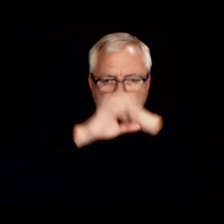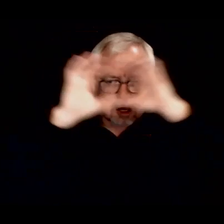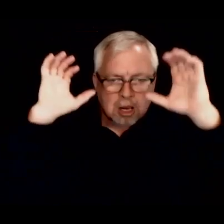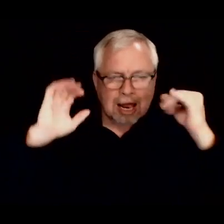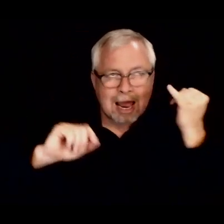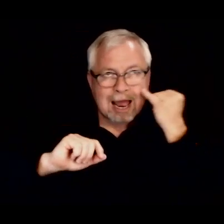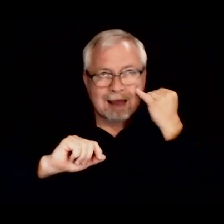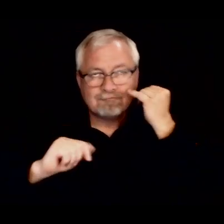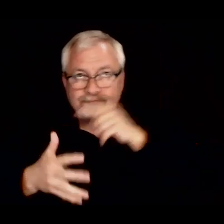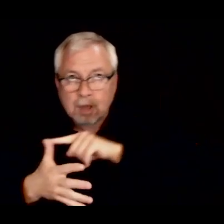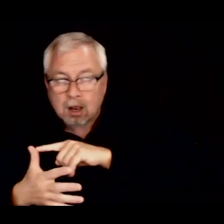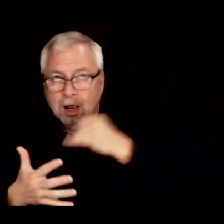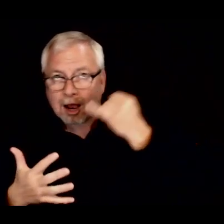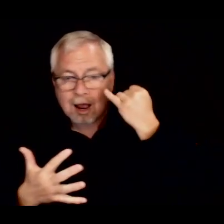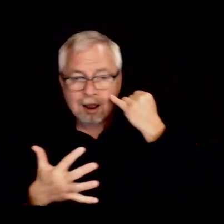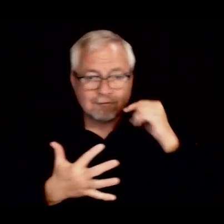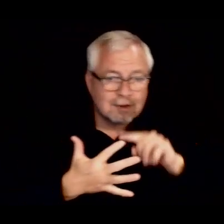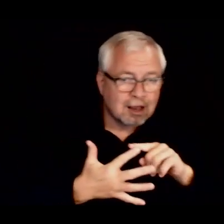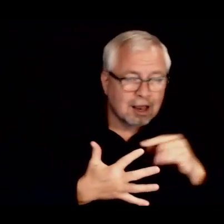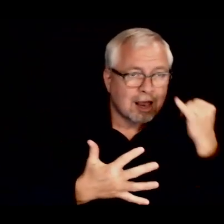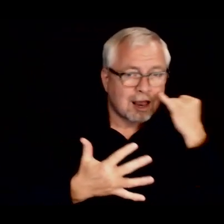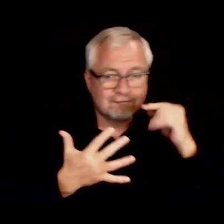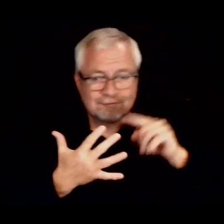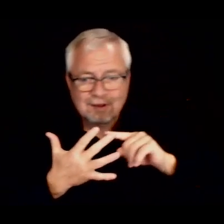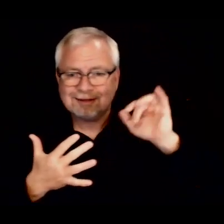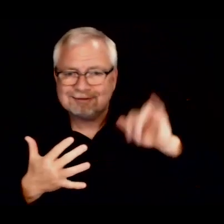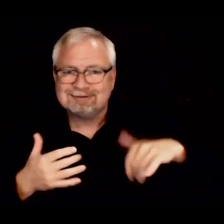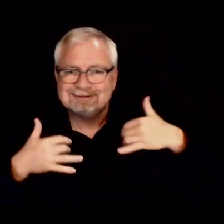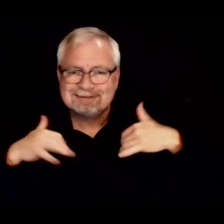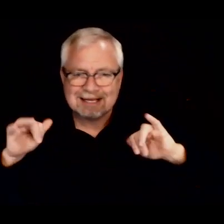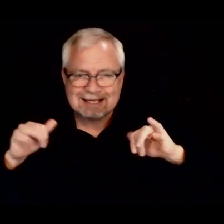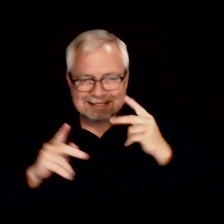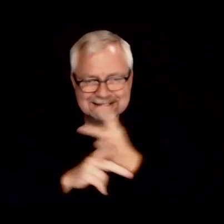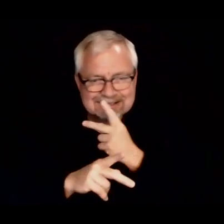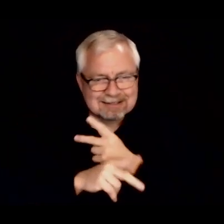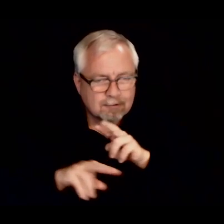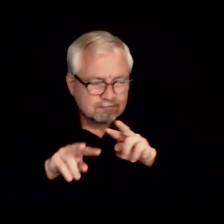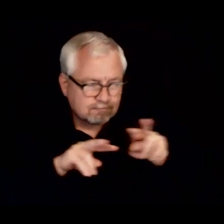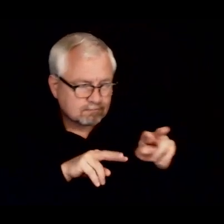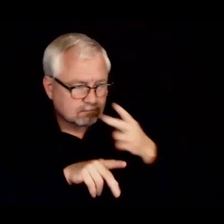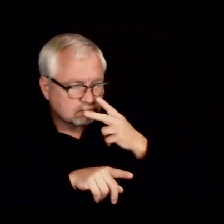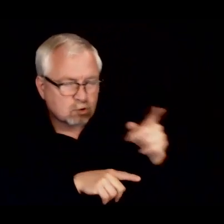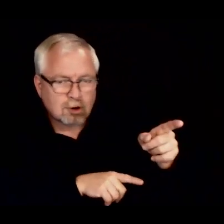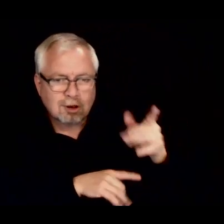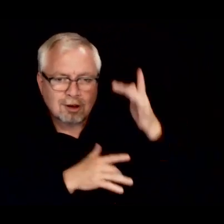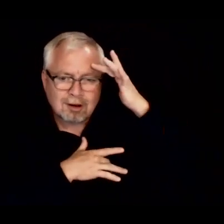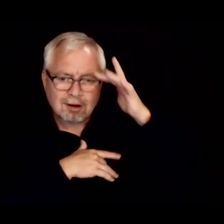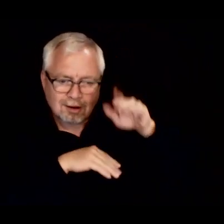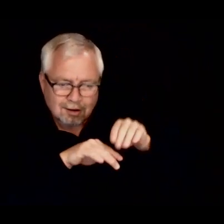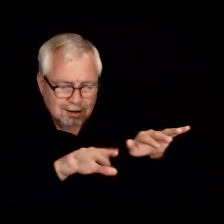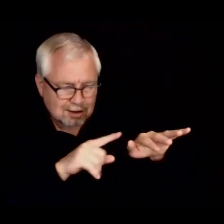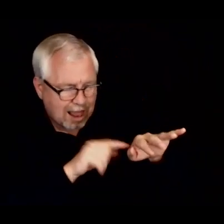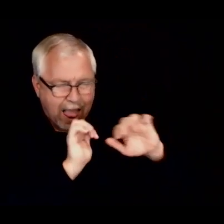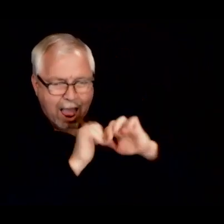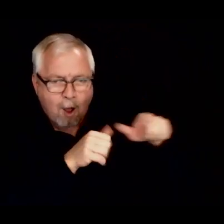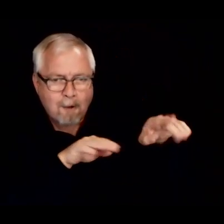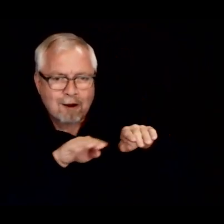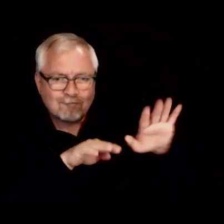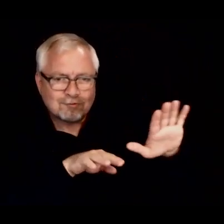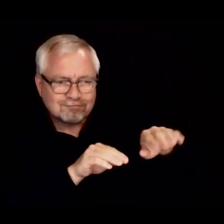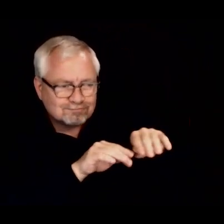new information about how the virus behaves and how we understand it. So part of the goal is to make sure that there